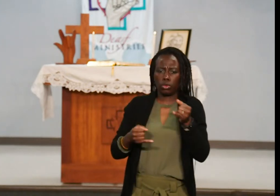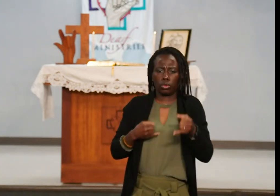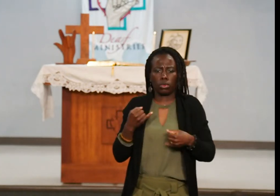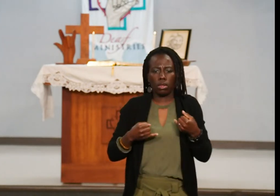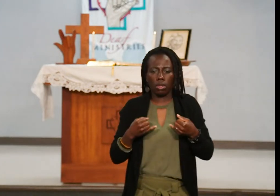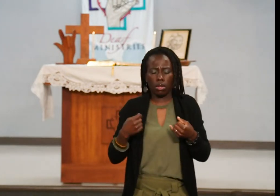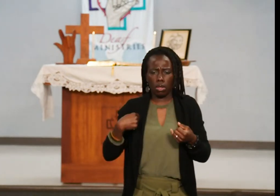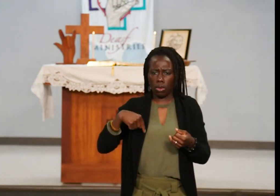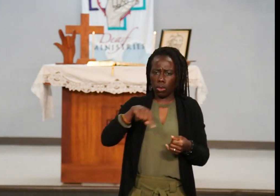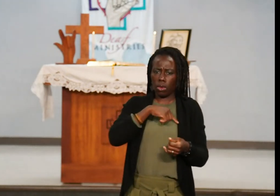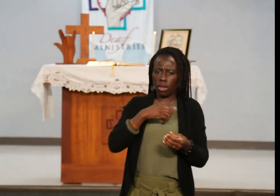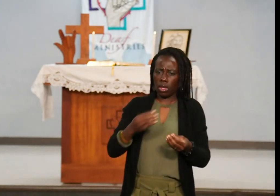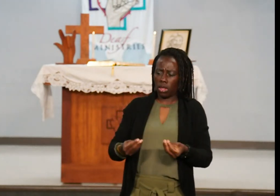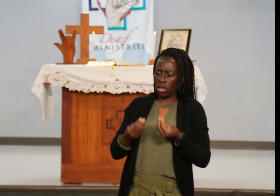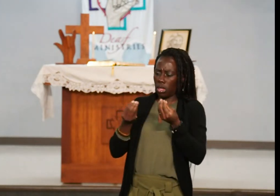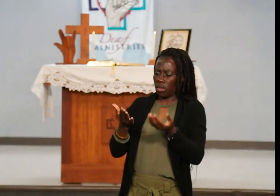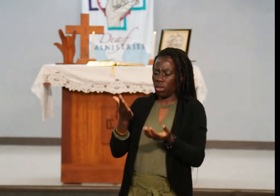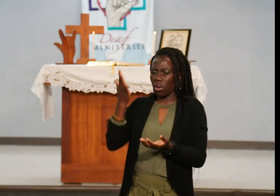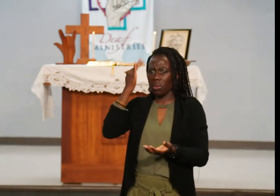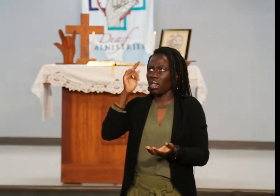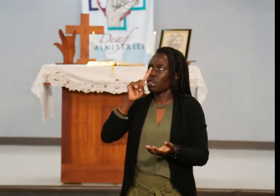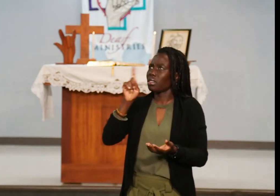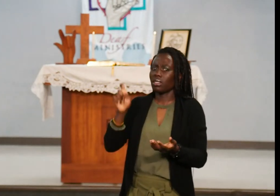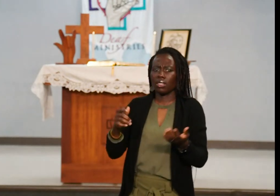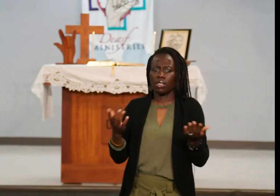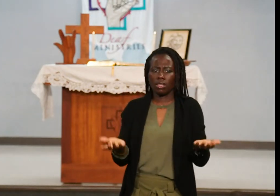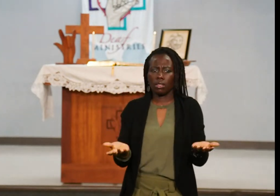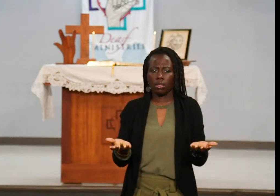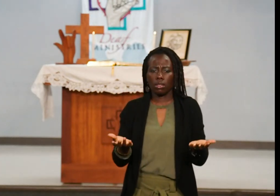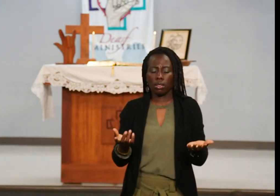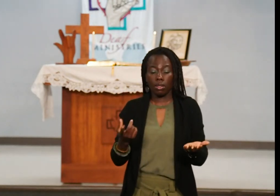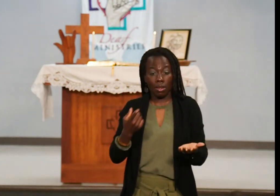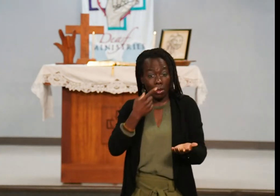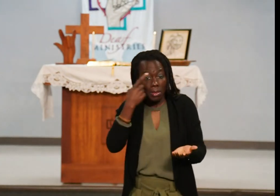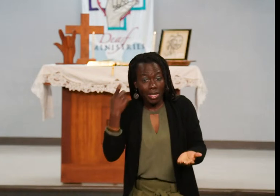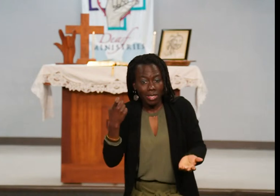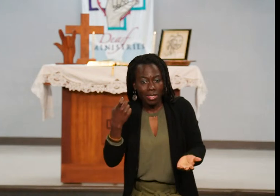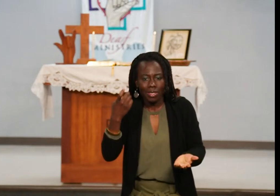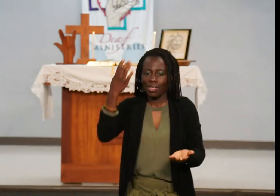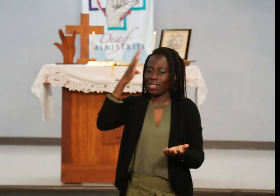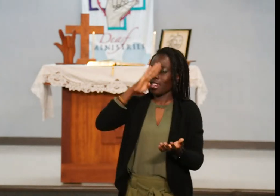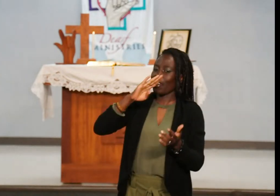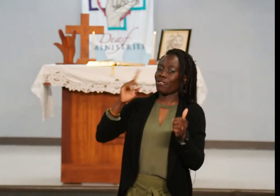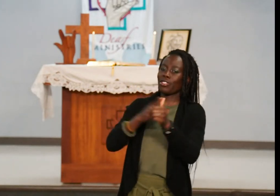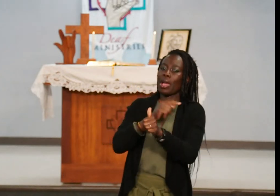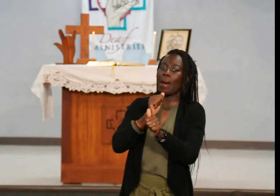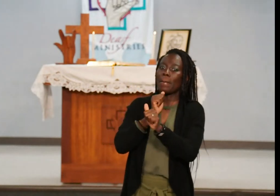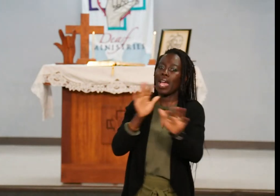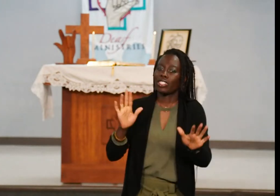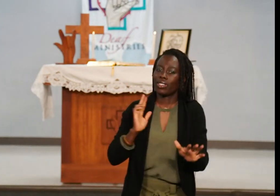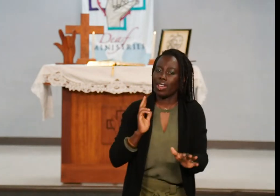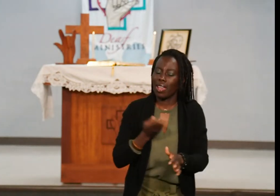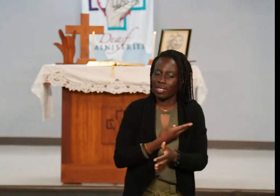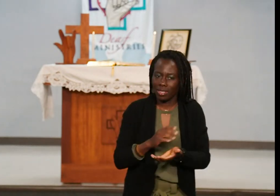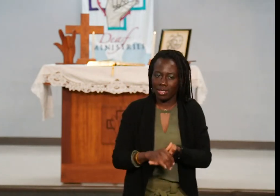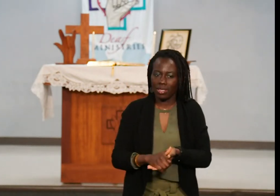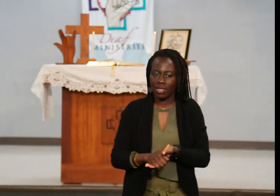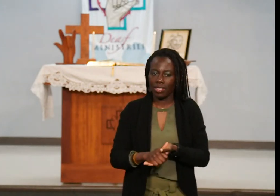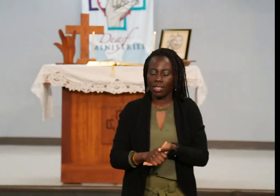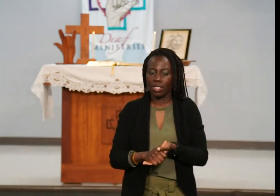We give with joy, and we give because God first